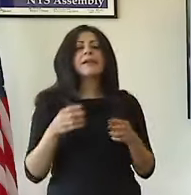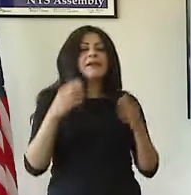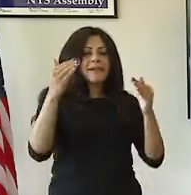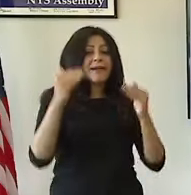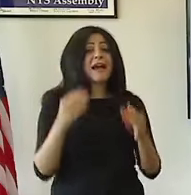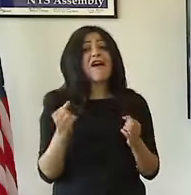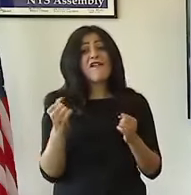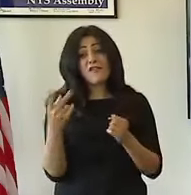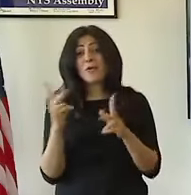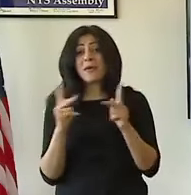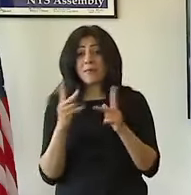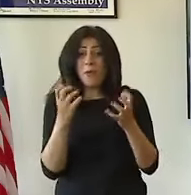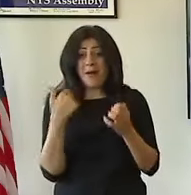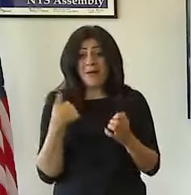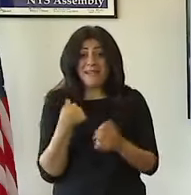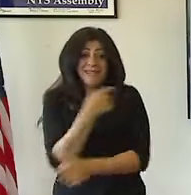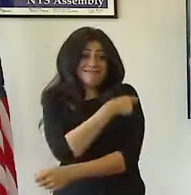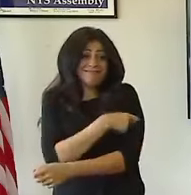I'm